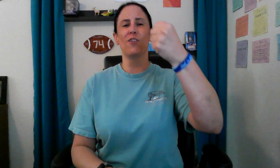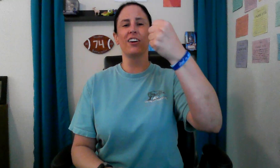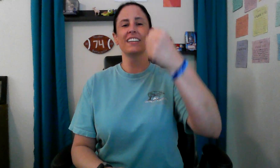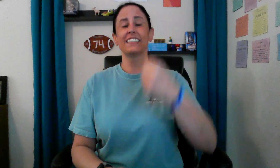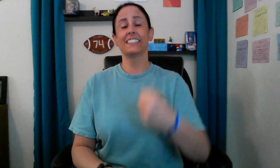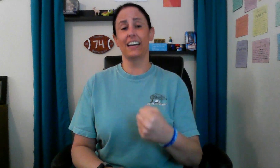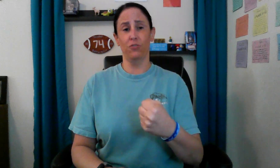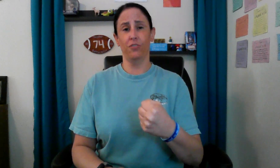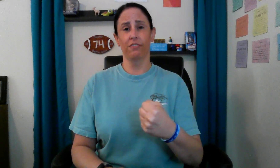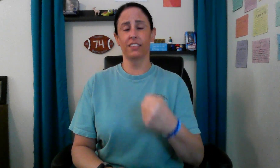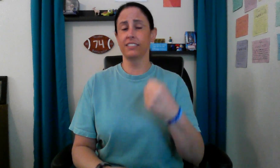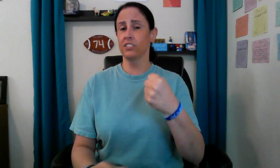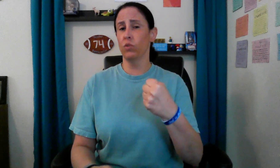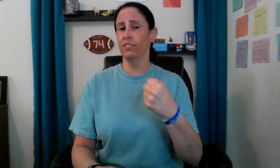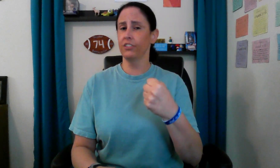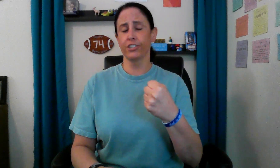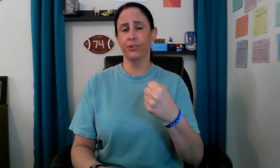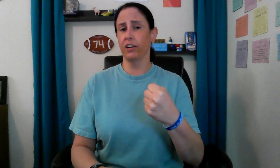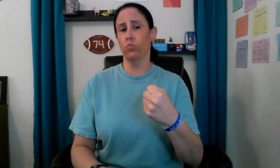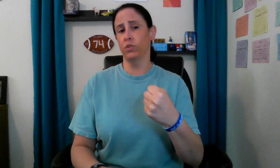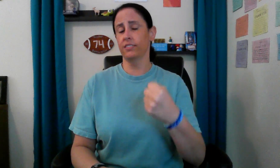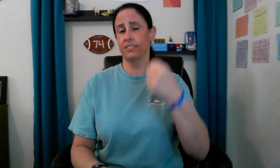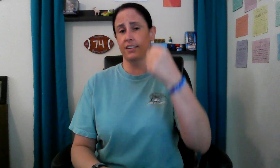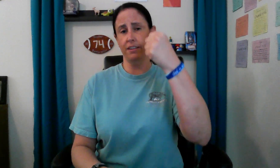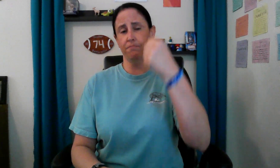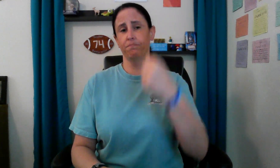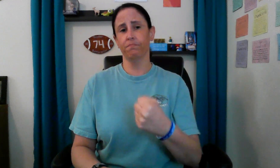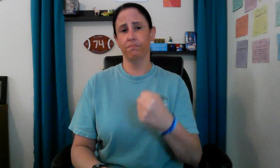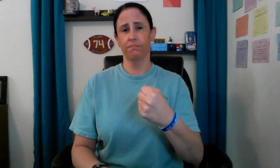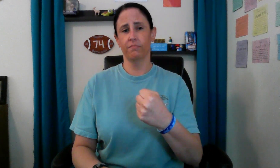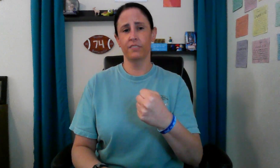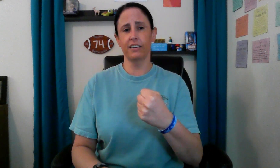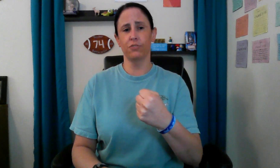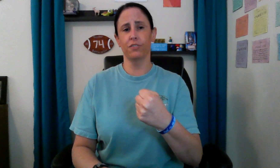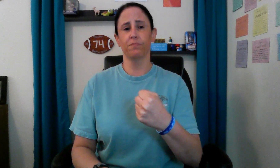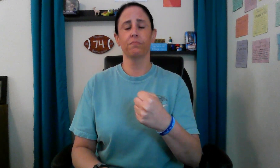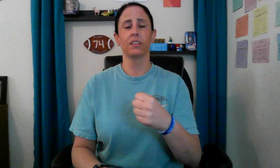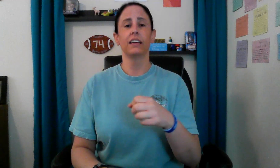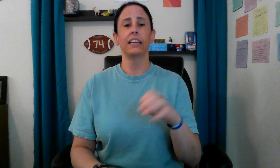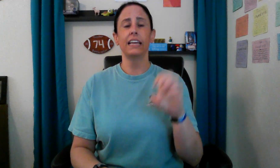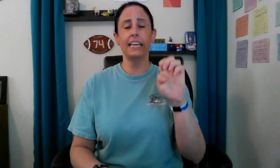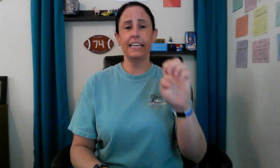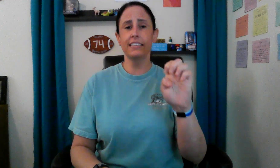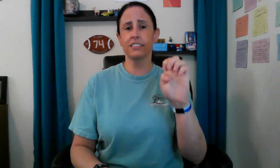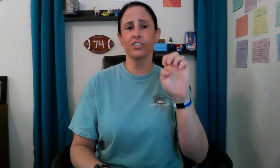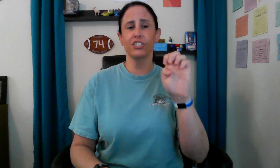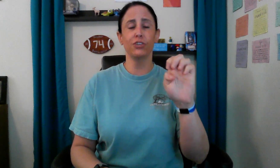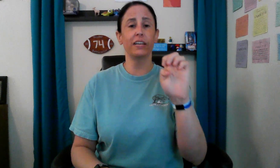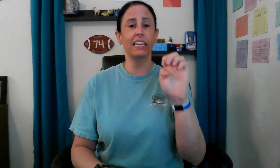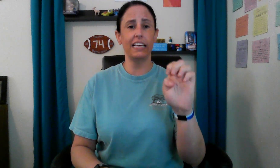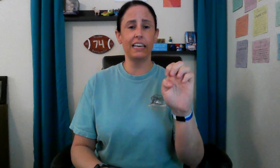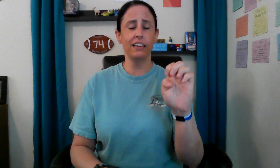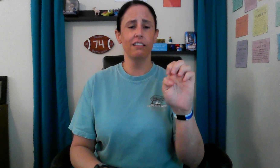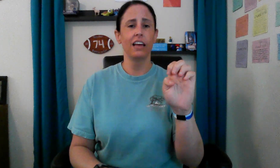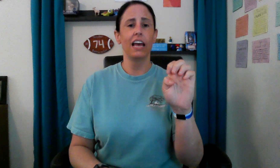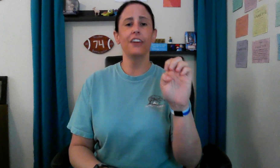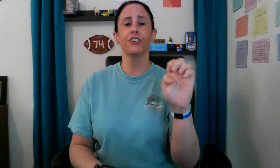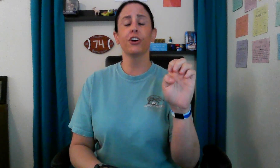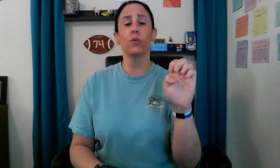or south. This is the one that they're doing on what's the sign. South. East, do an E, and you're going